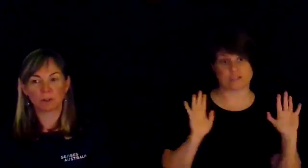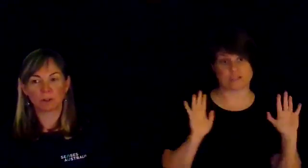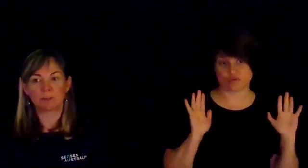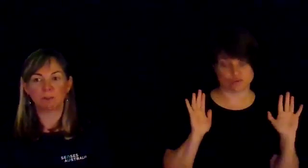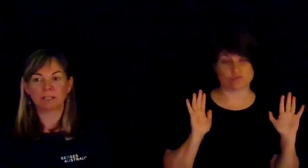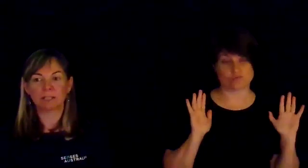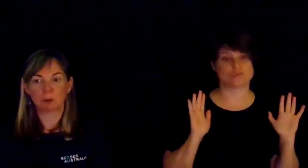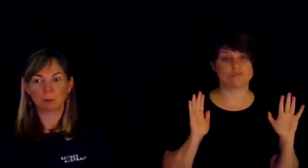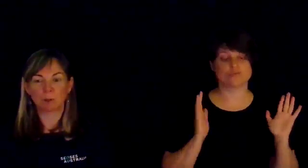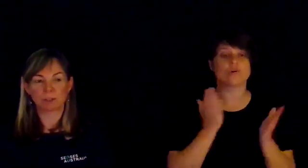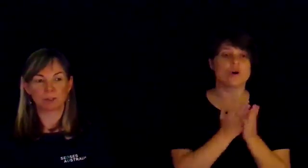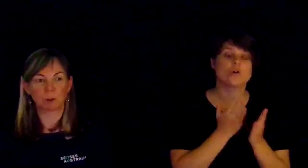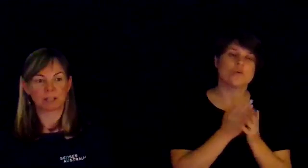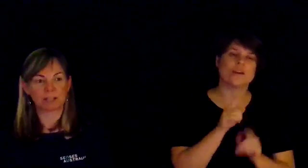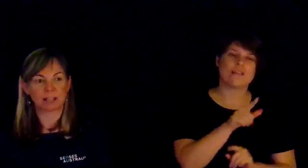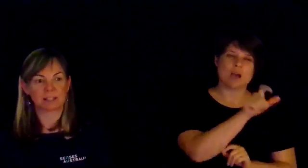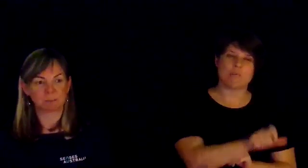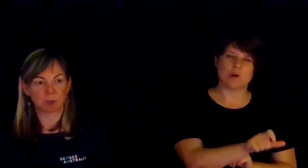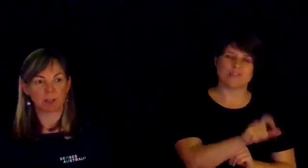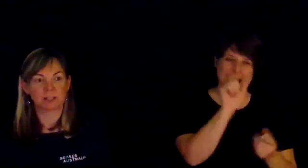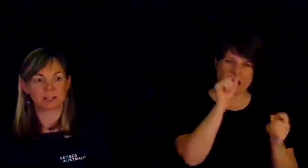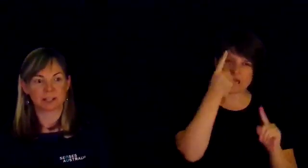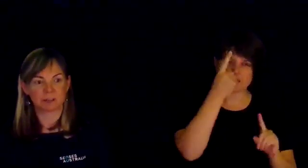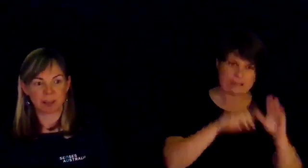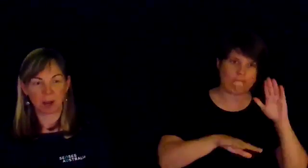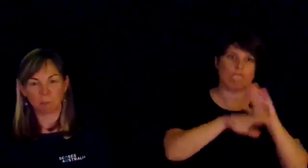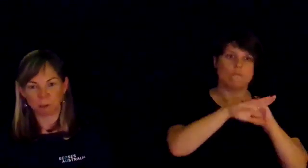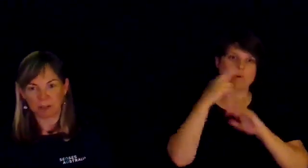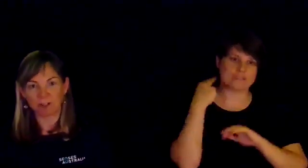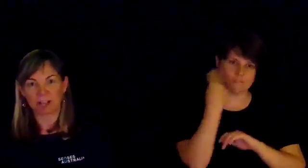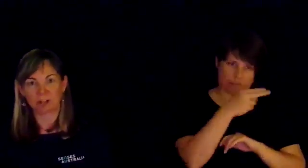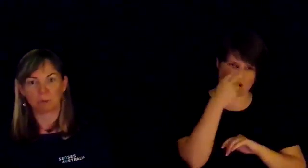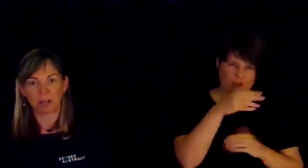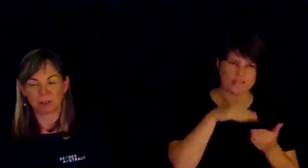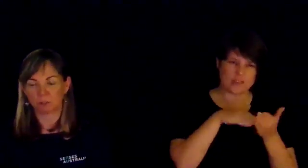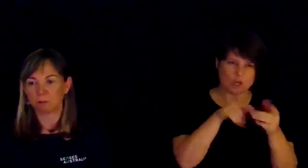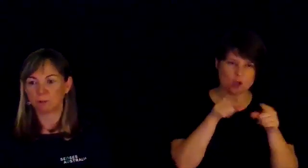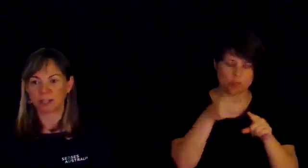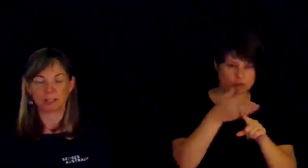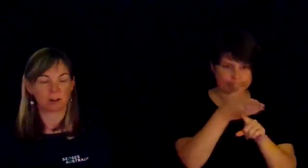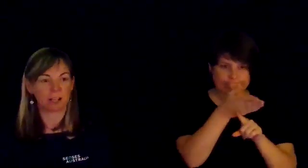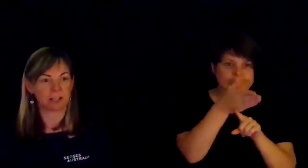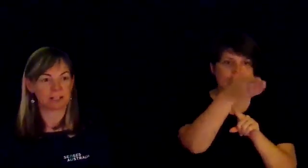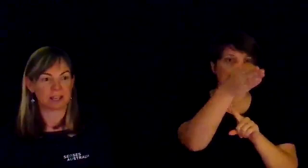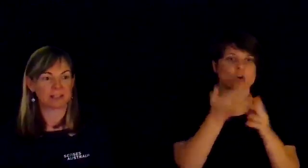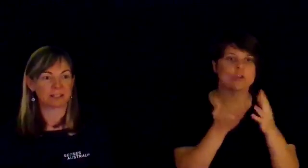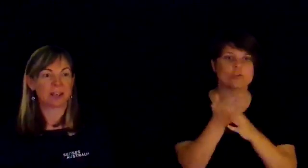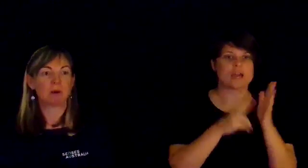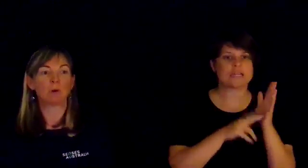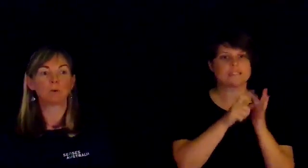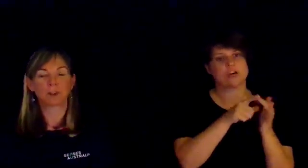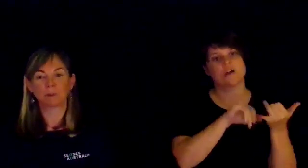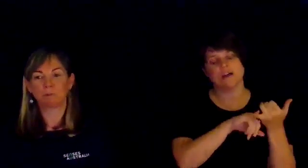So really they're a person who understands deafblindness that can help you navigate your way through the NDIS